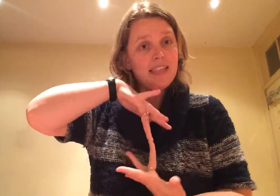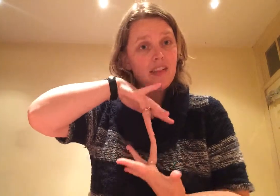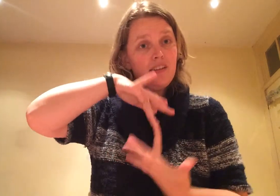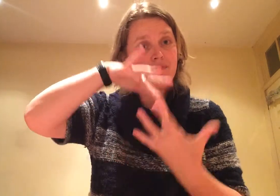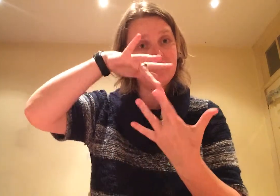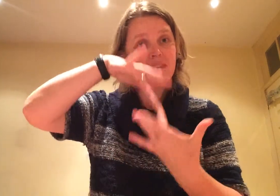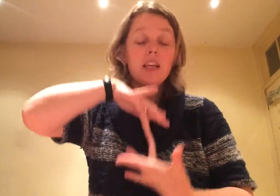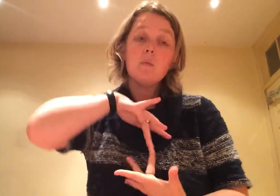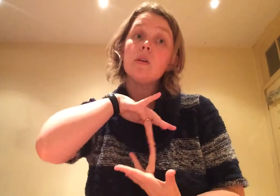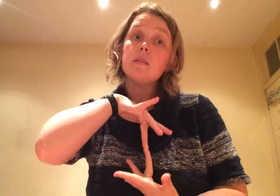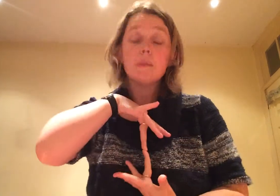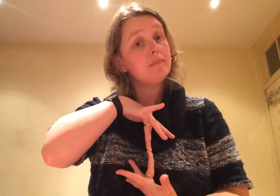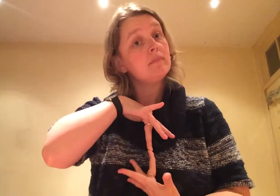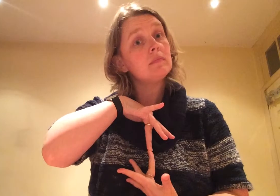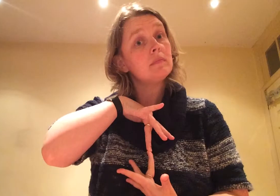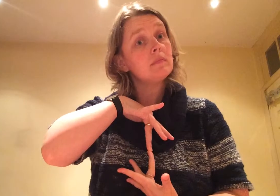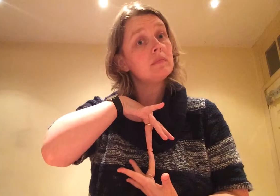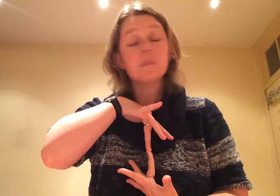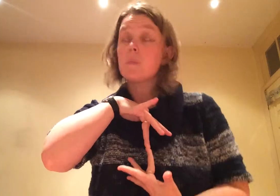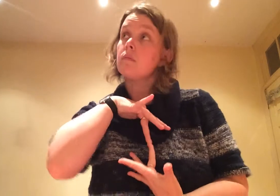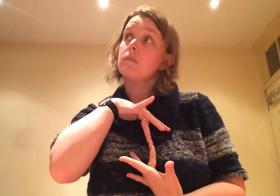together, put it like,